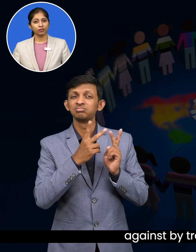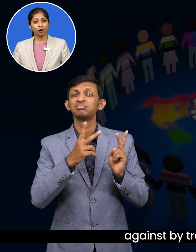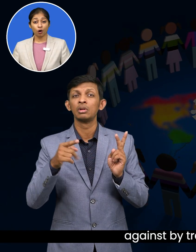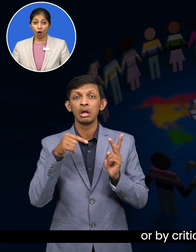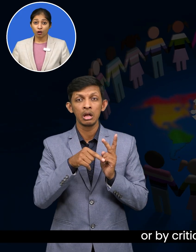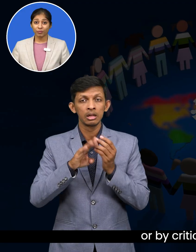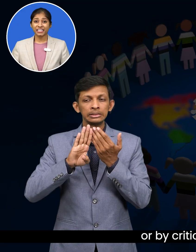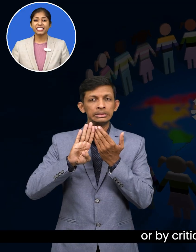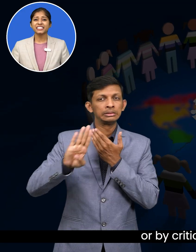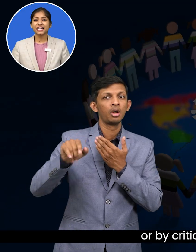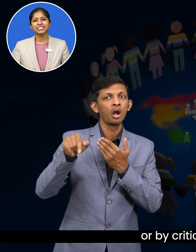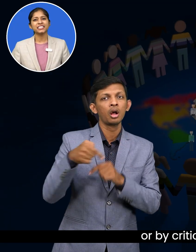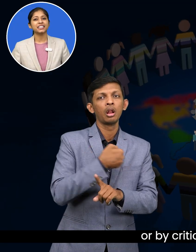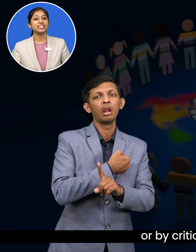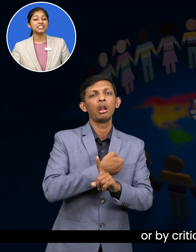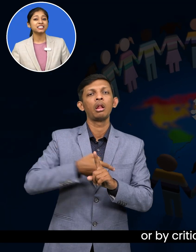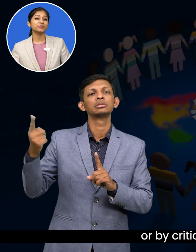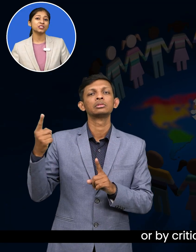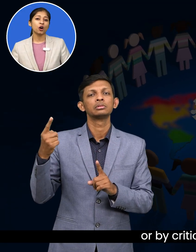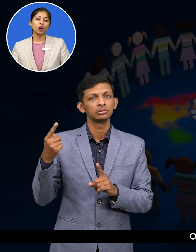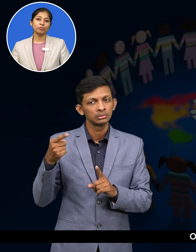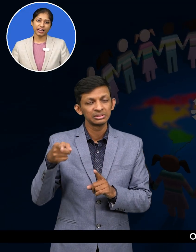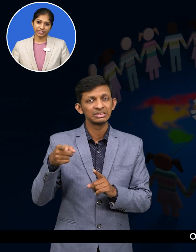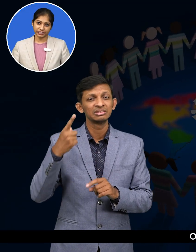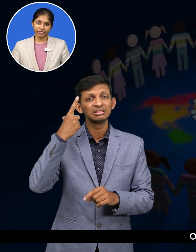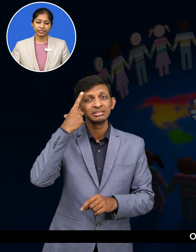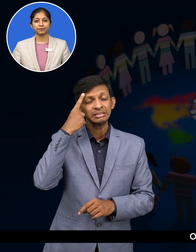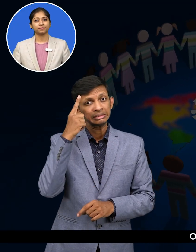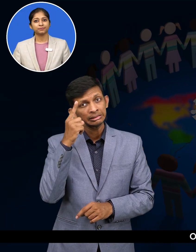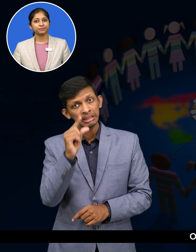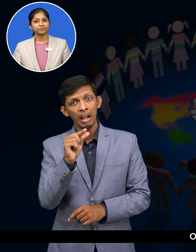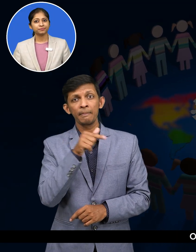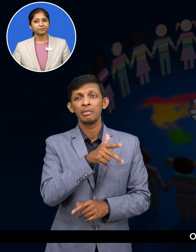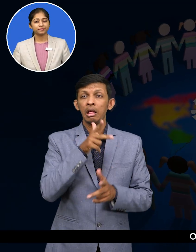inferior or by criticizing their customs or practices.